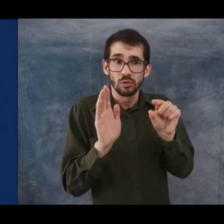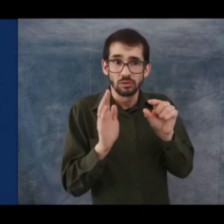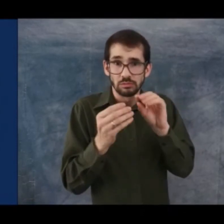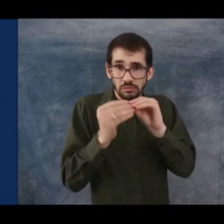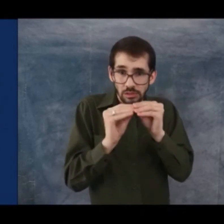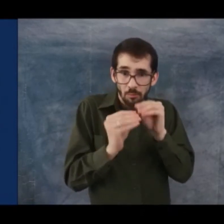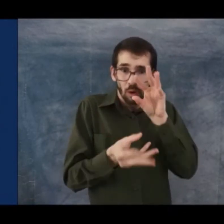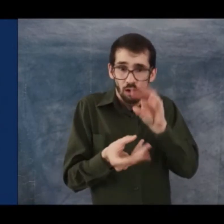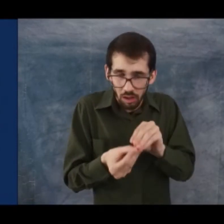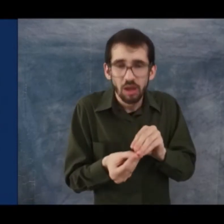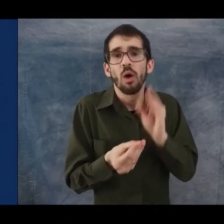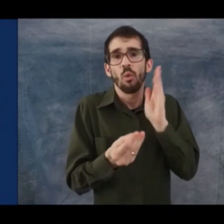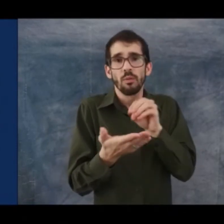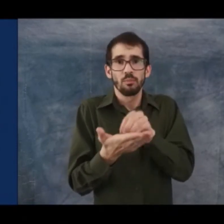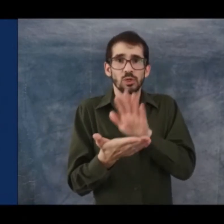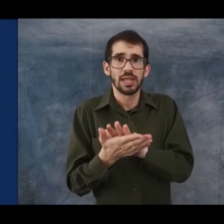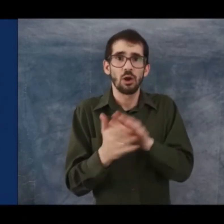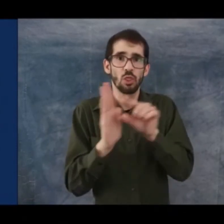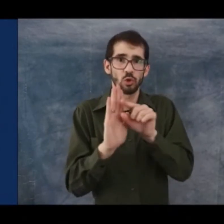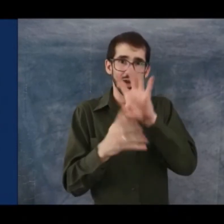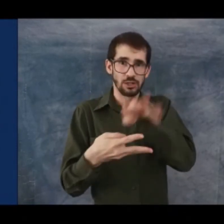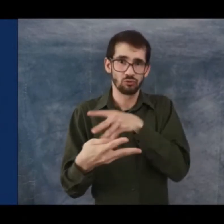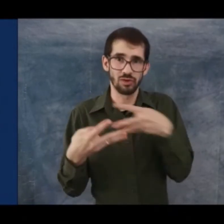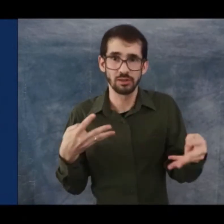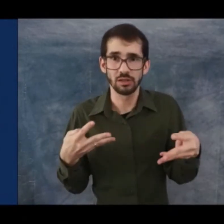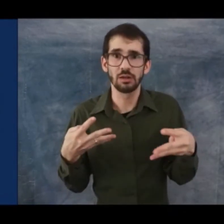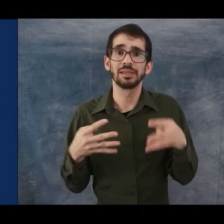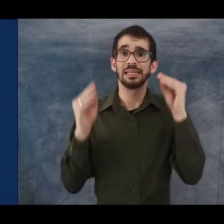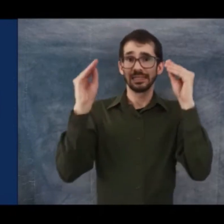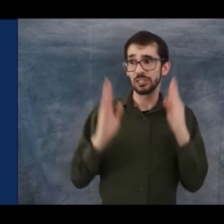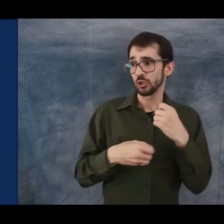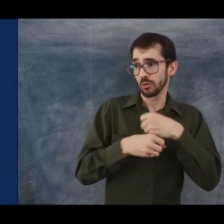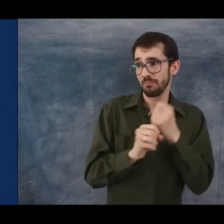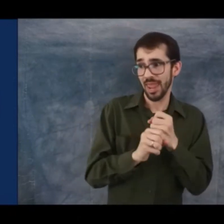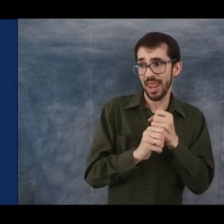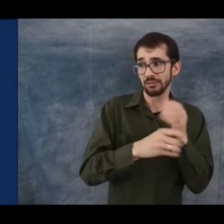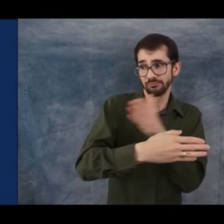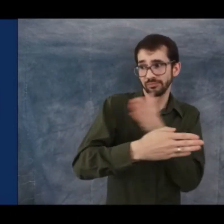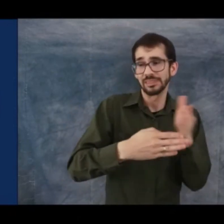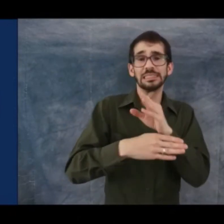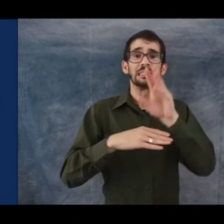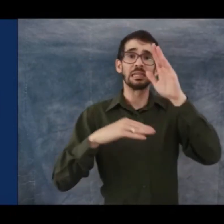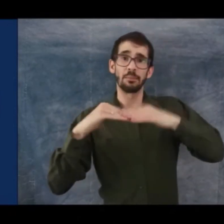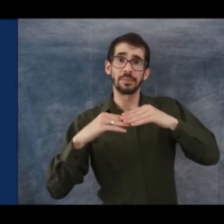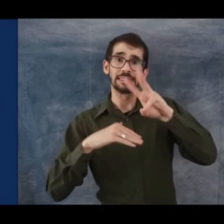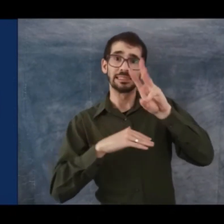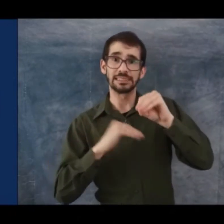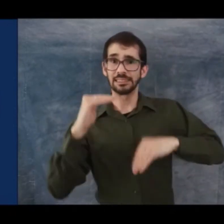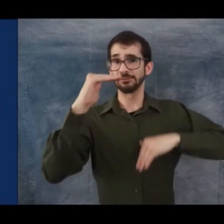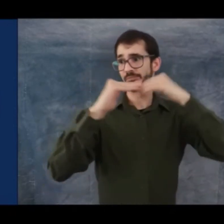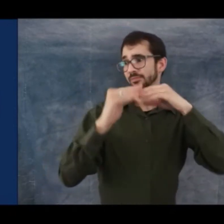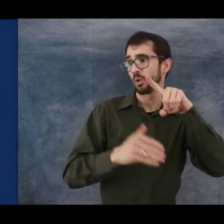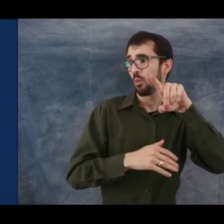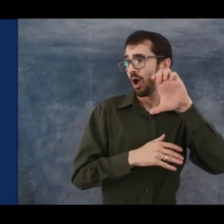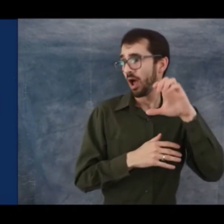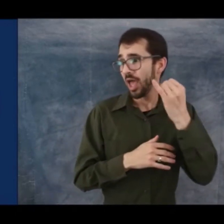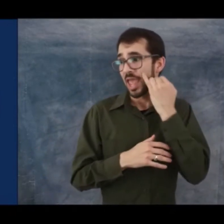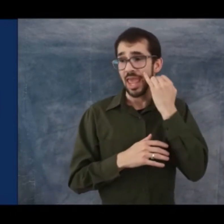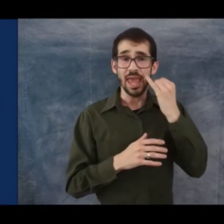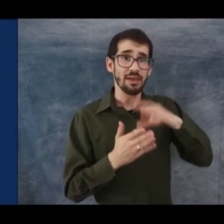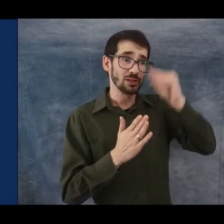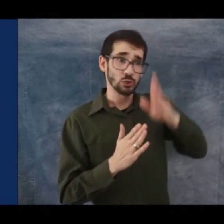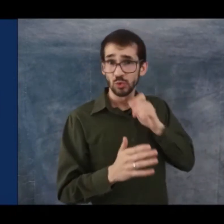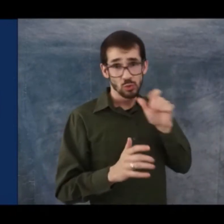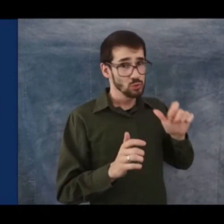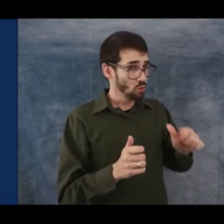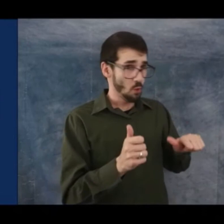Teacher-made exams will be graded on a 60 to 100 grading scale. Students who fail to make up a state exam will receive a 50 for their final exam